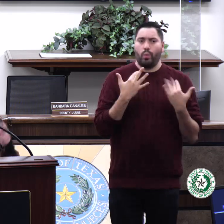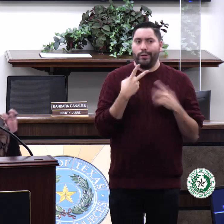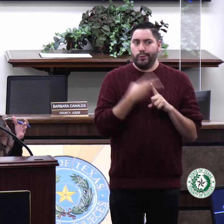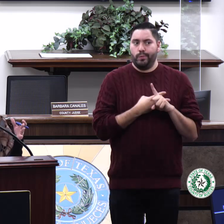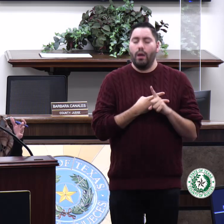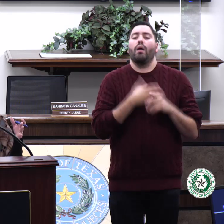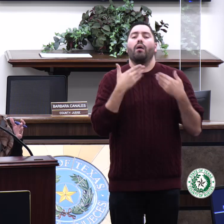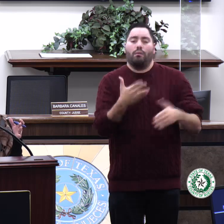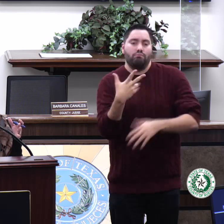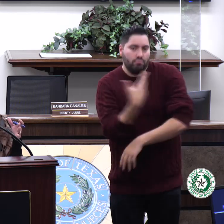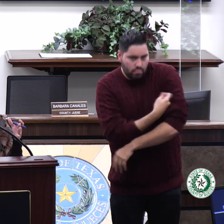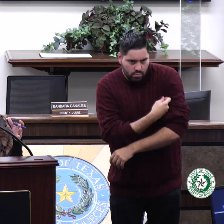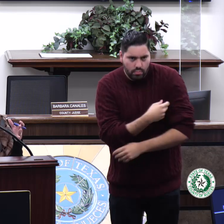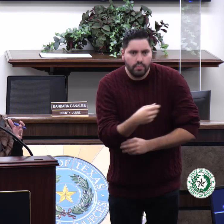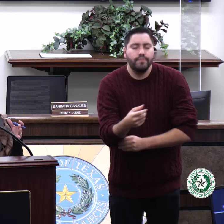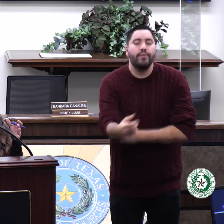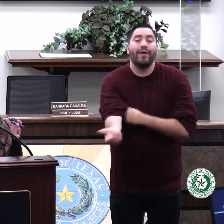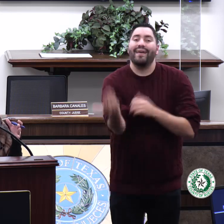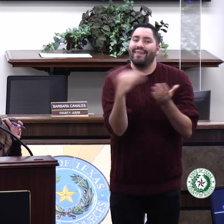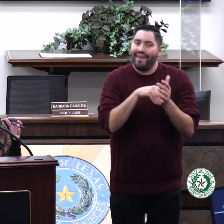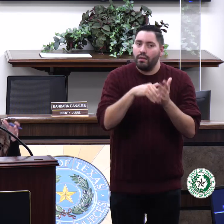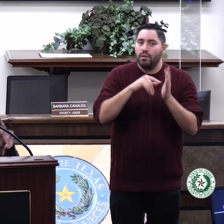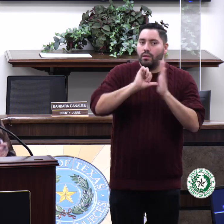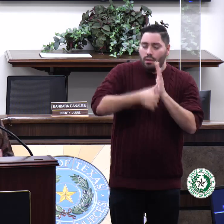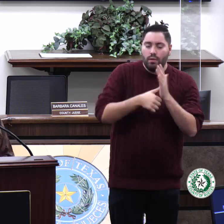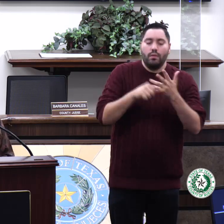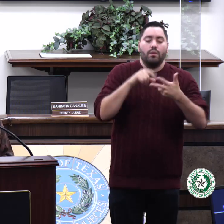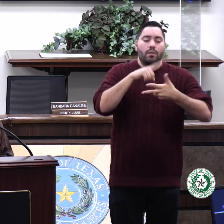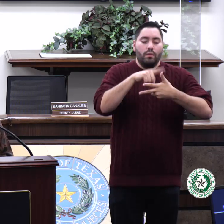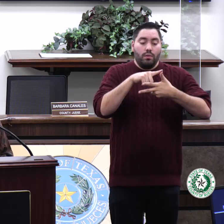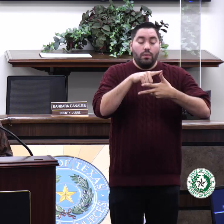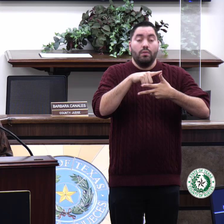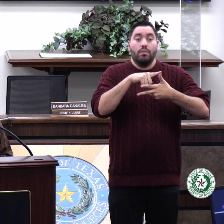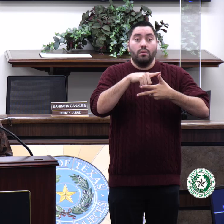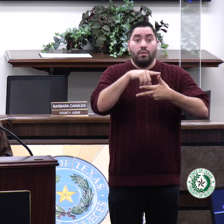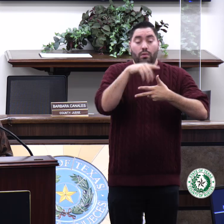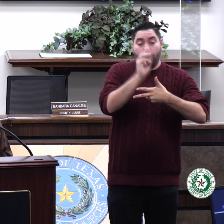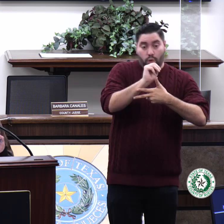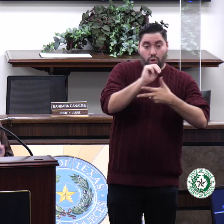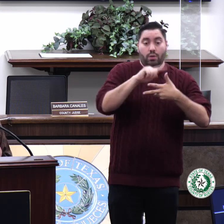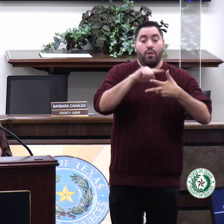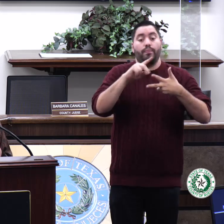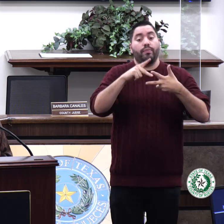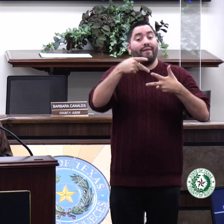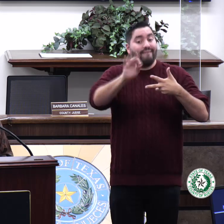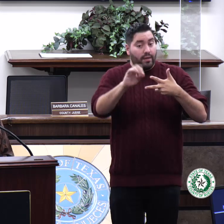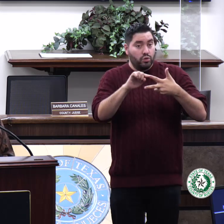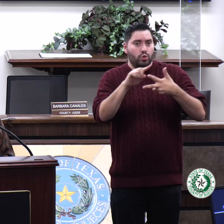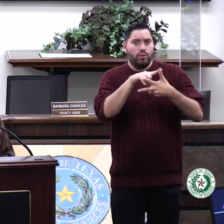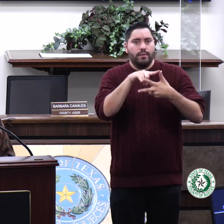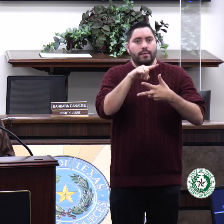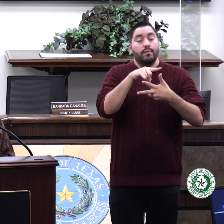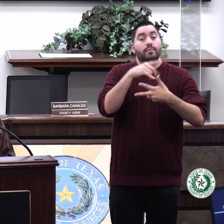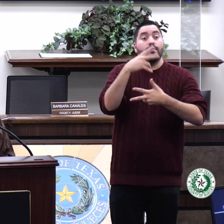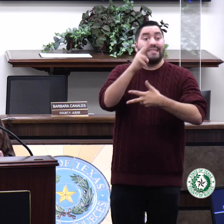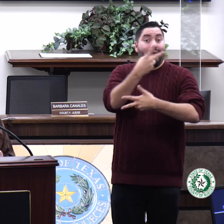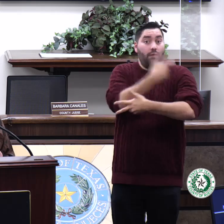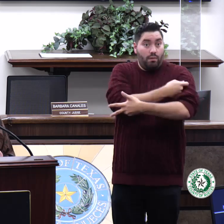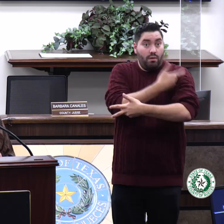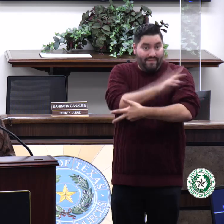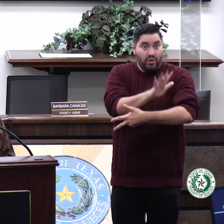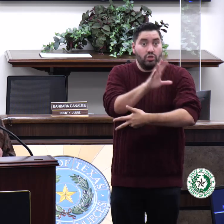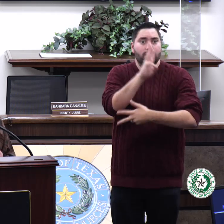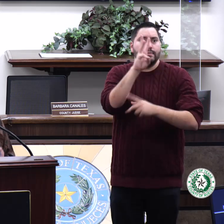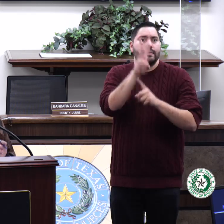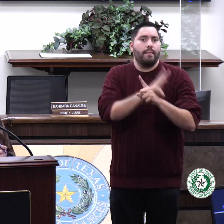So 6 months for Pfizer and Moderna, 2 months for J&J. And as I said earlier, it's not just for